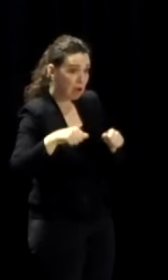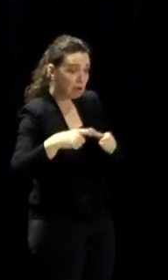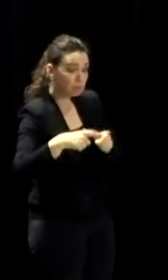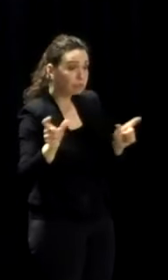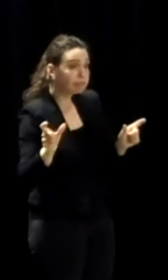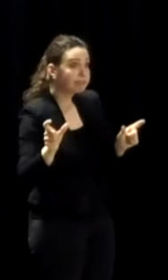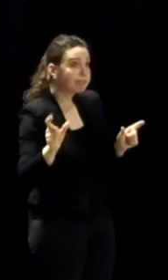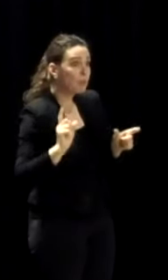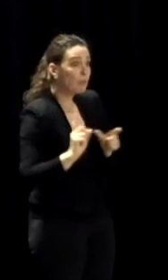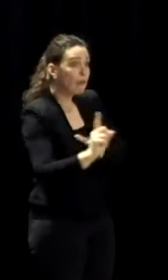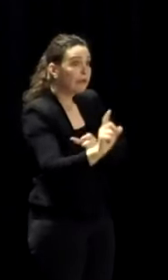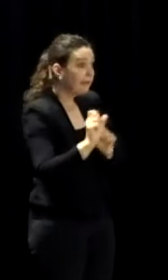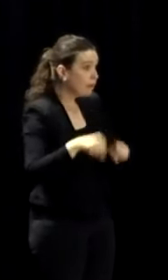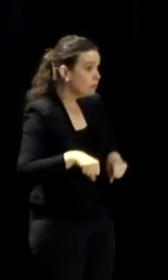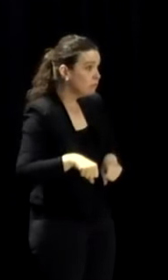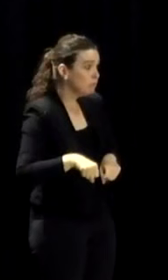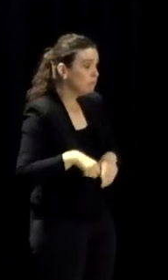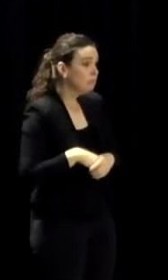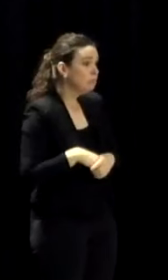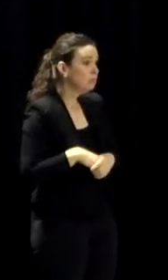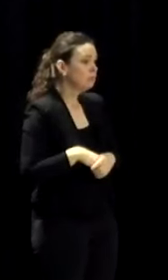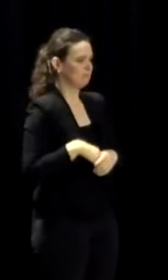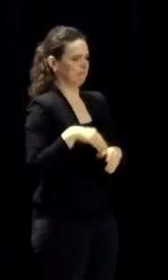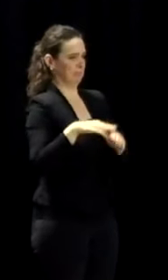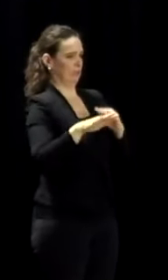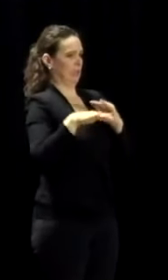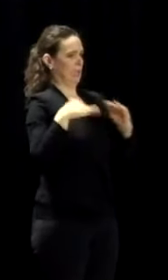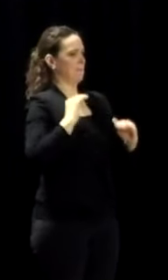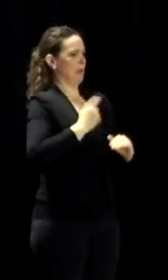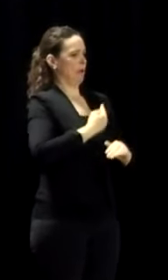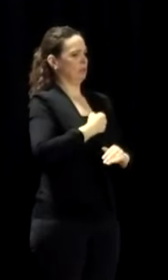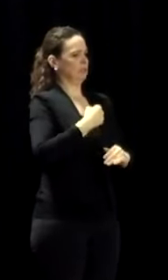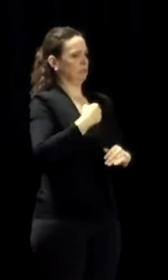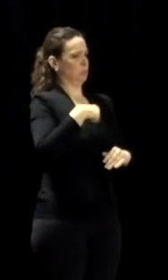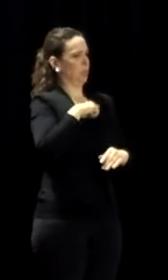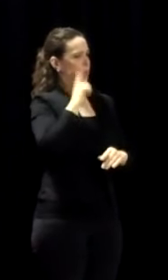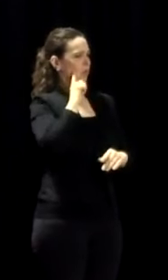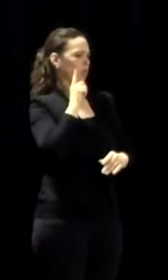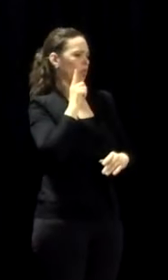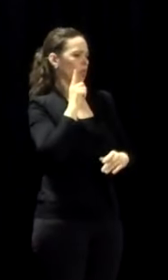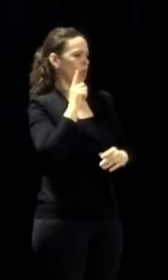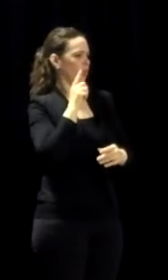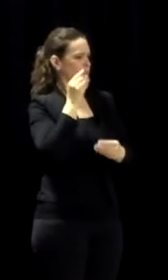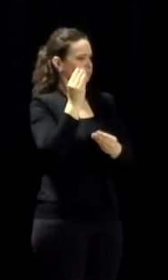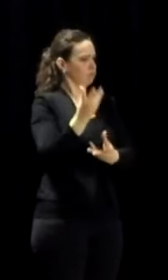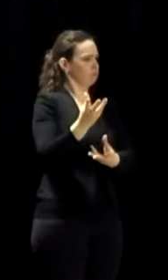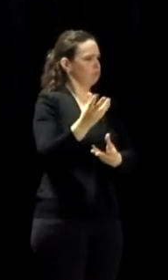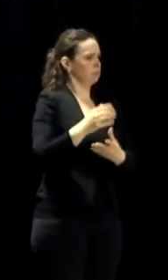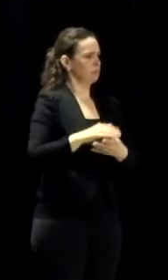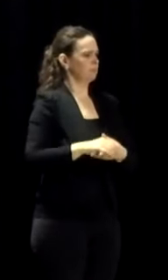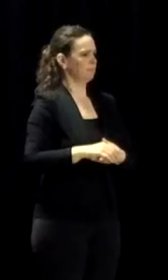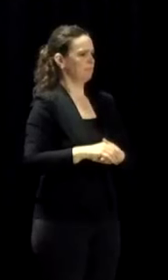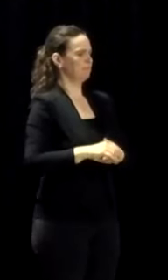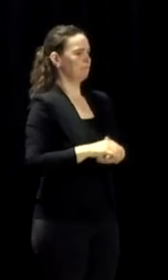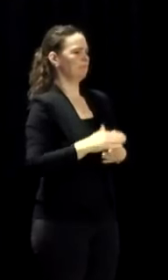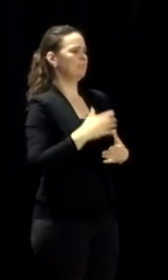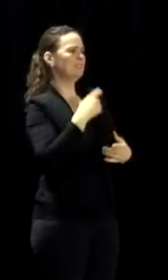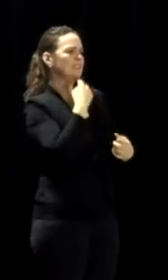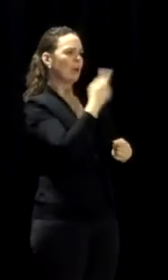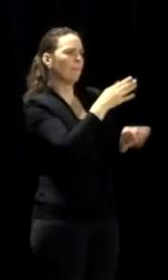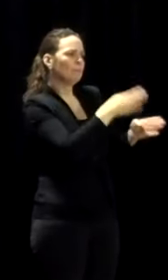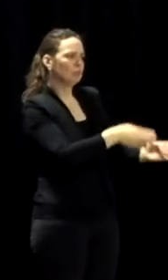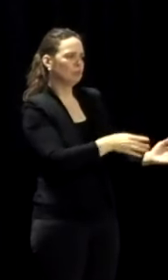My suggestion would be that she emails us directly so I can have Dr. Gupta and her team talk to her, and